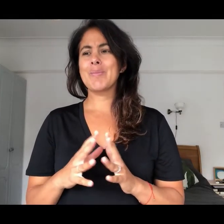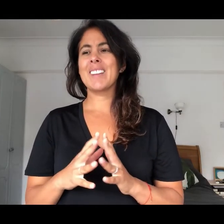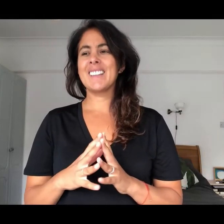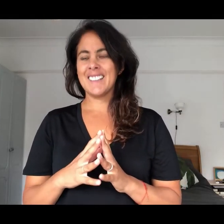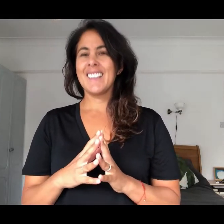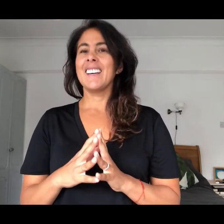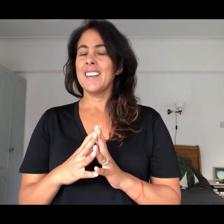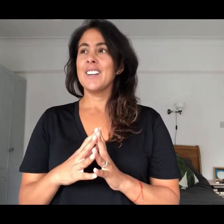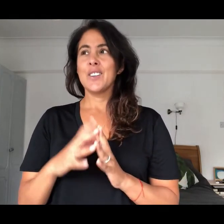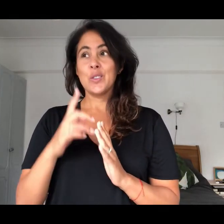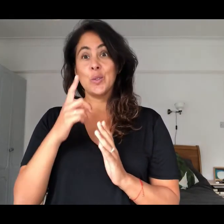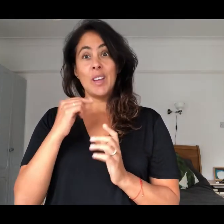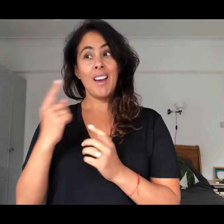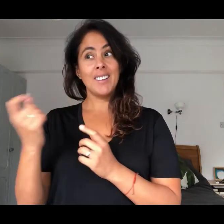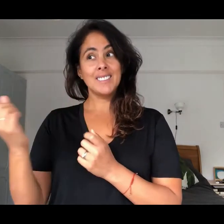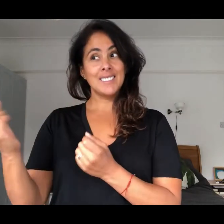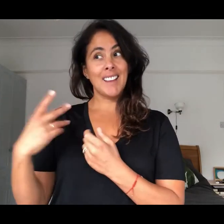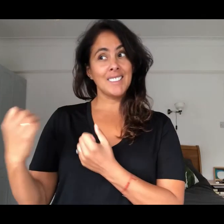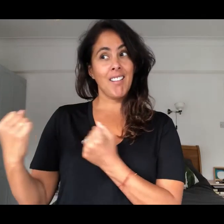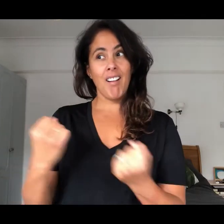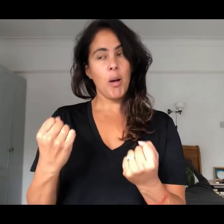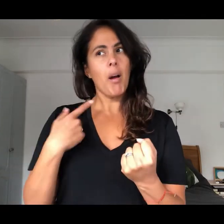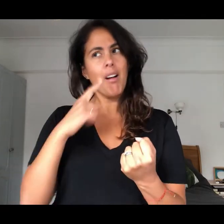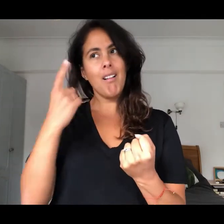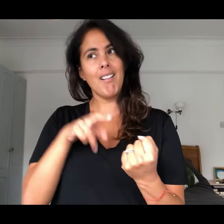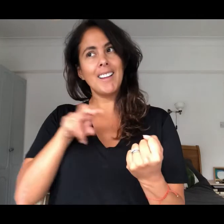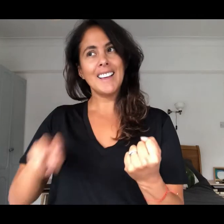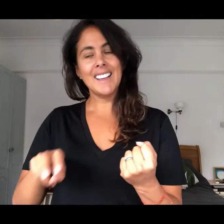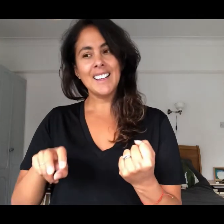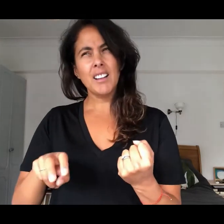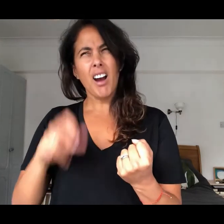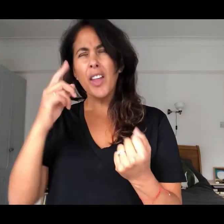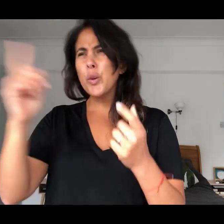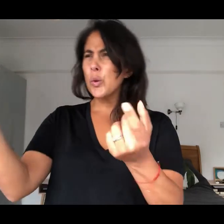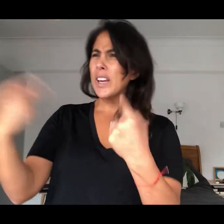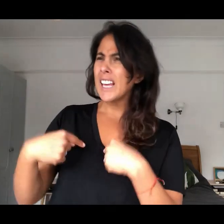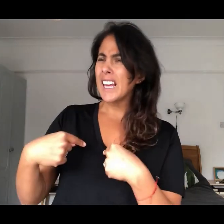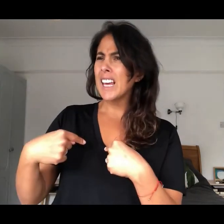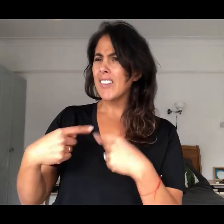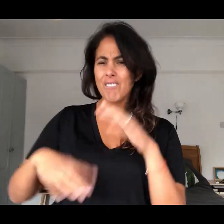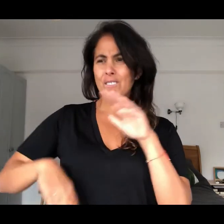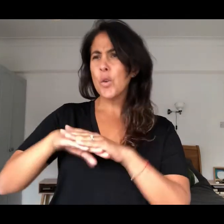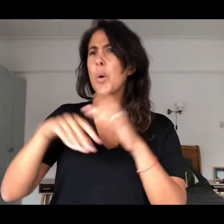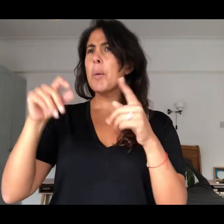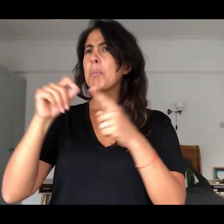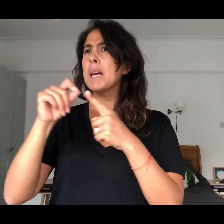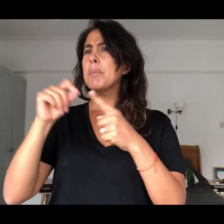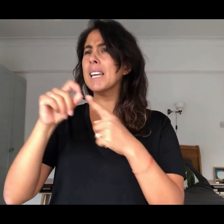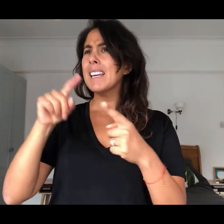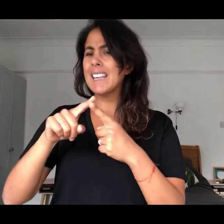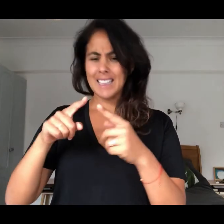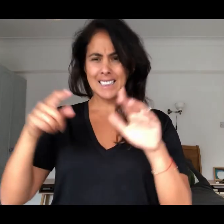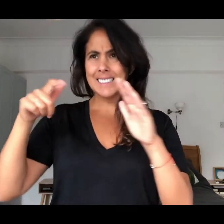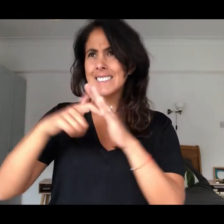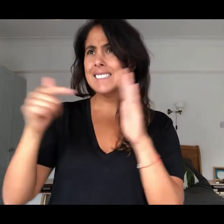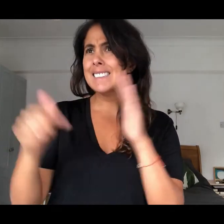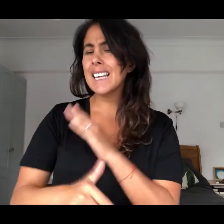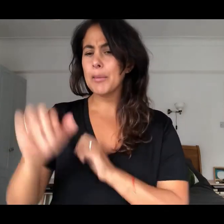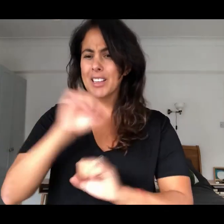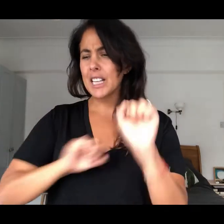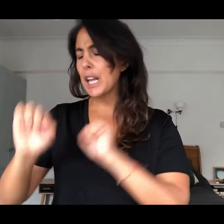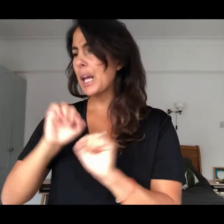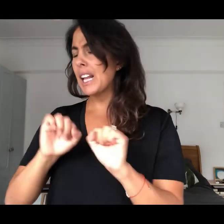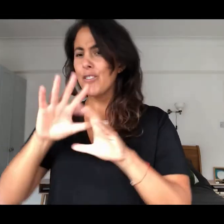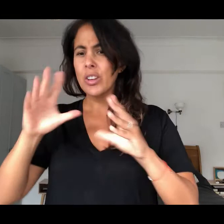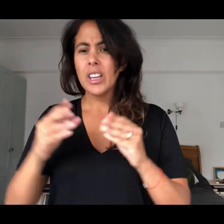You can send a car for me, but I won't be getting in it. I thought you were coming here. Full PPE. Deep cleaning everything that you've